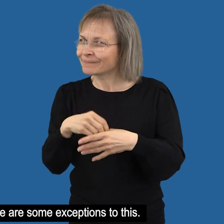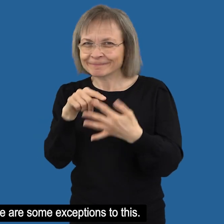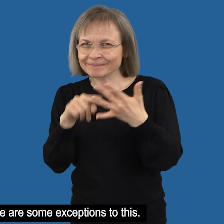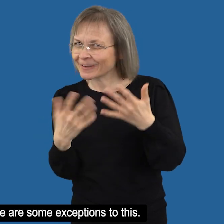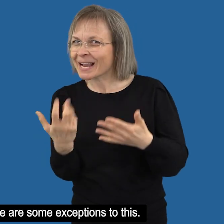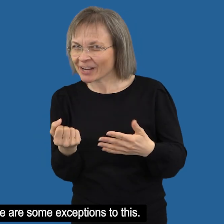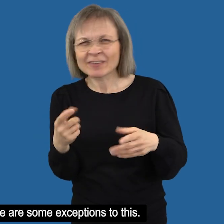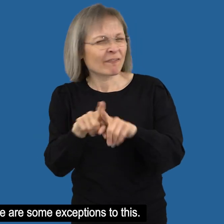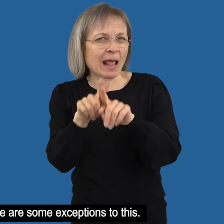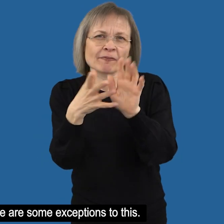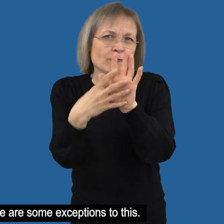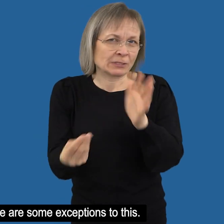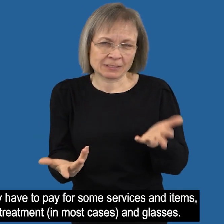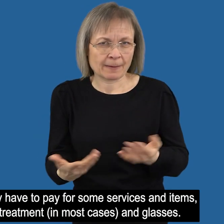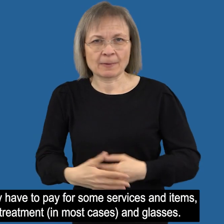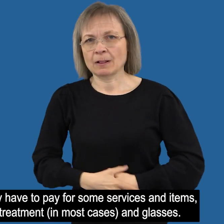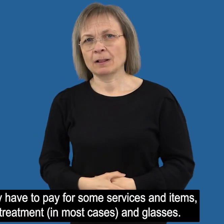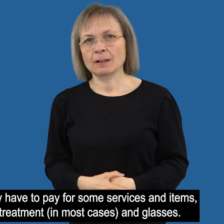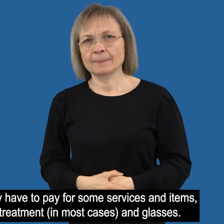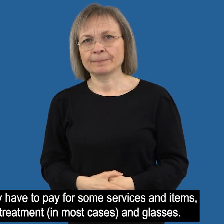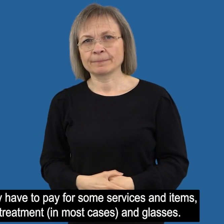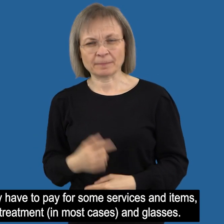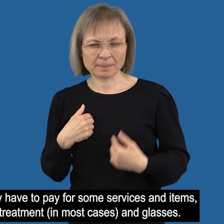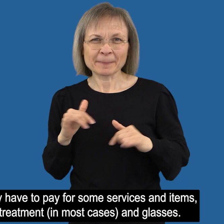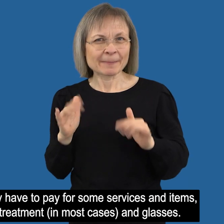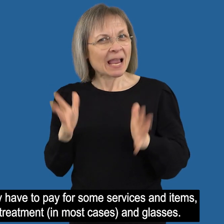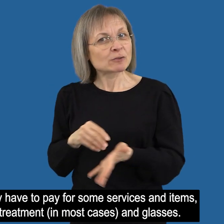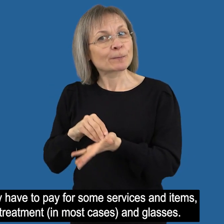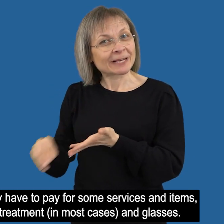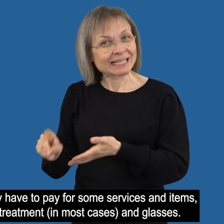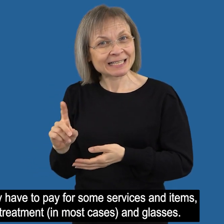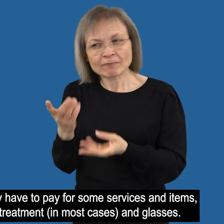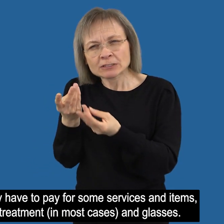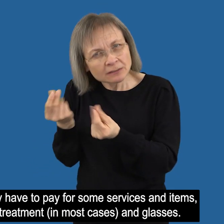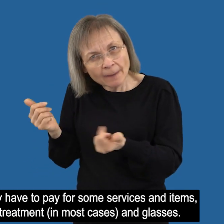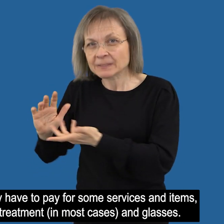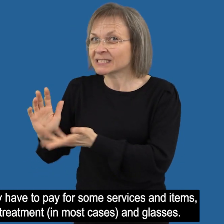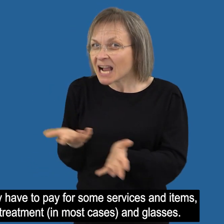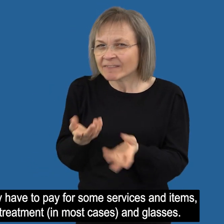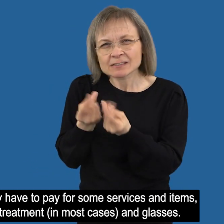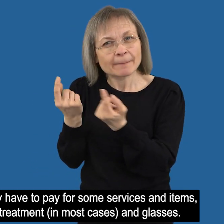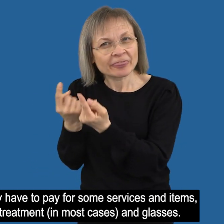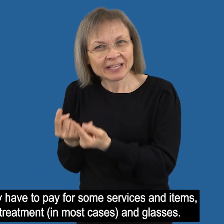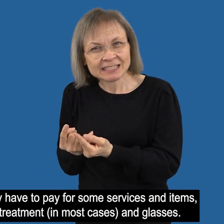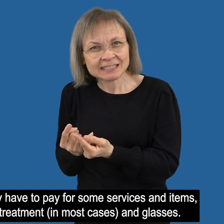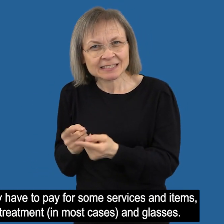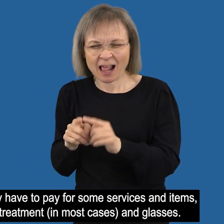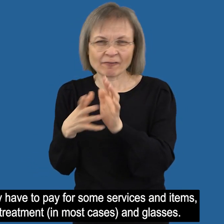There are some exceptions to this. For example, I may have to pay for some services and items, such as dental treatment, in